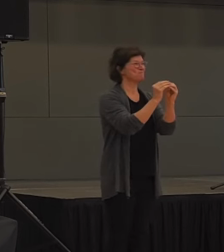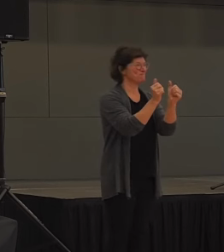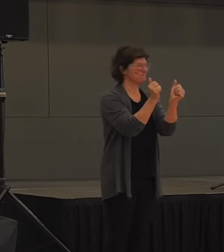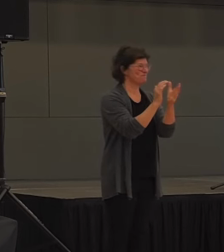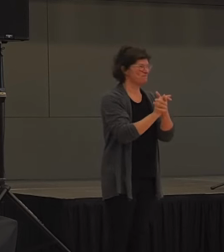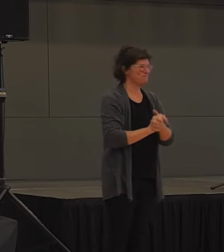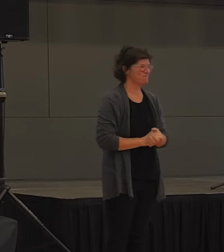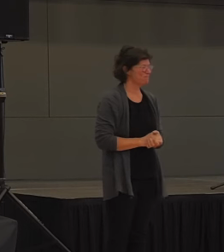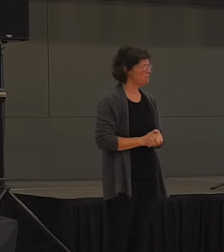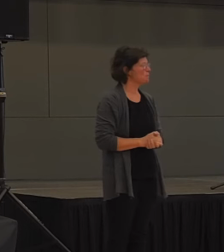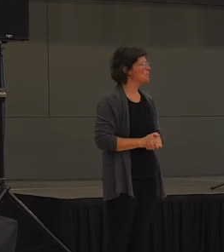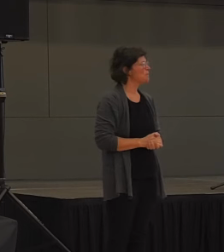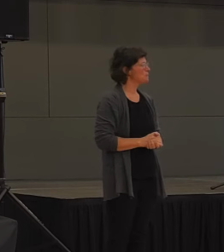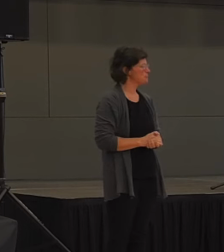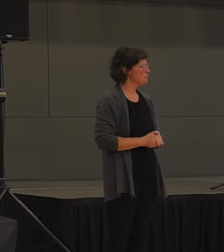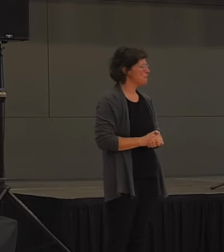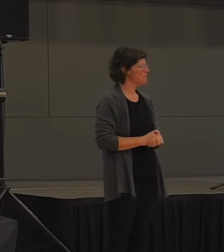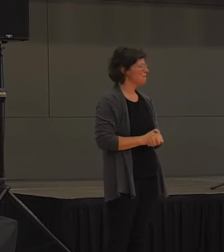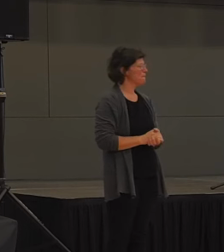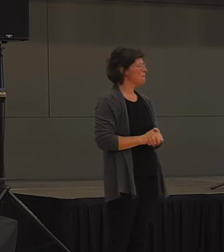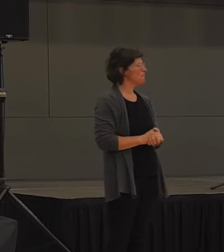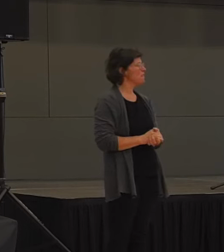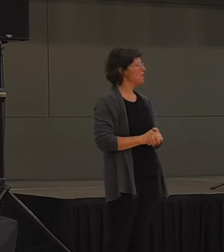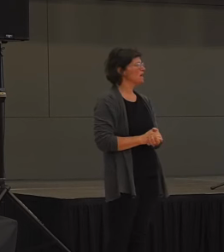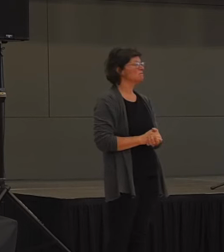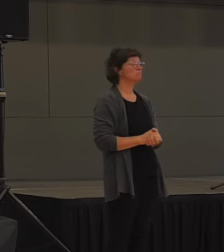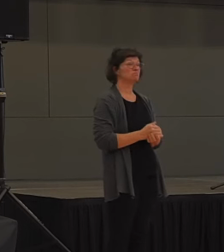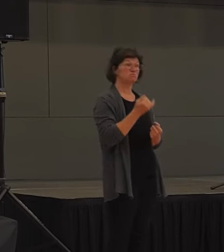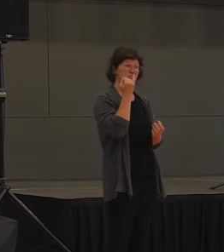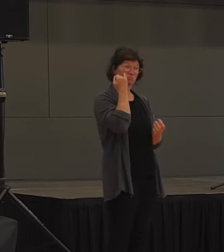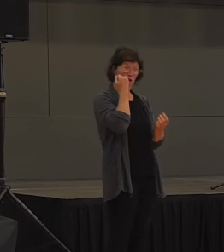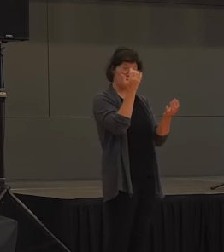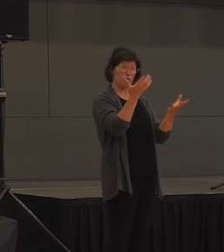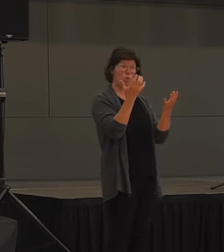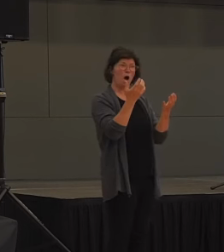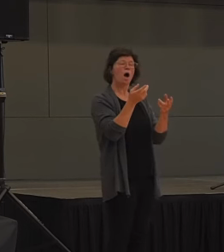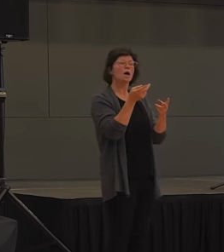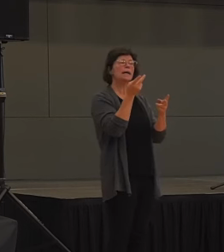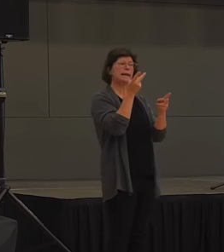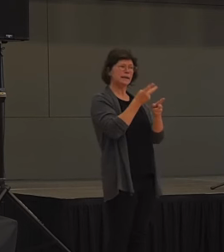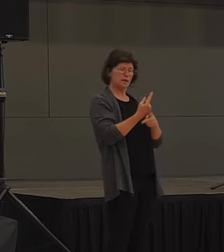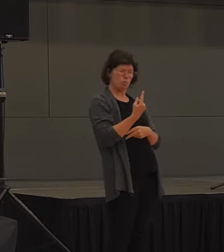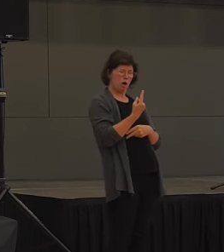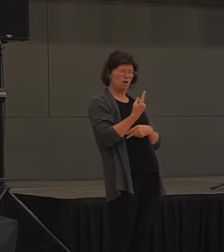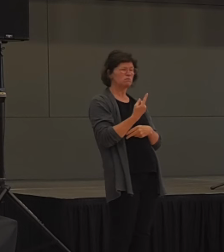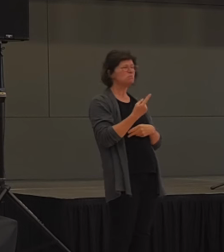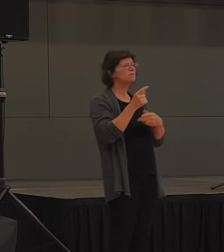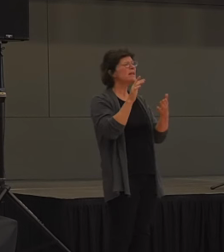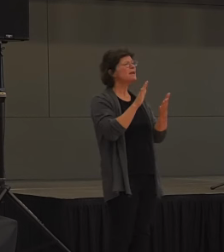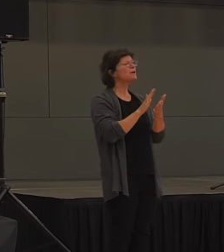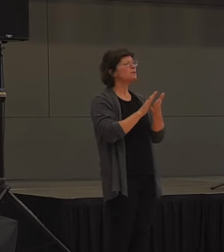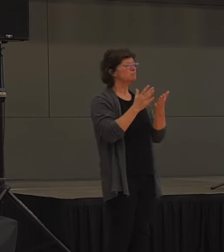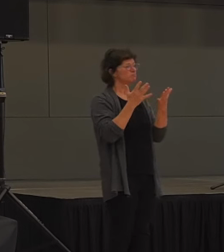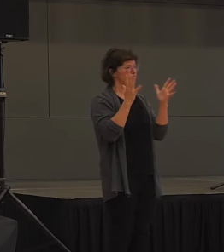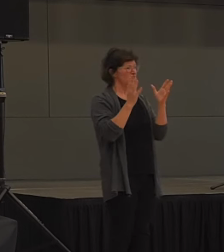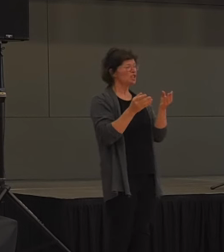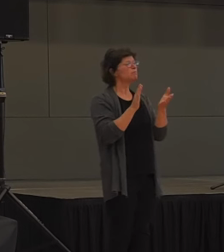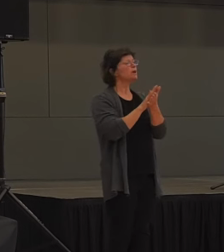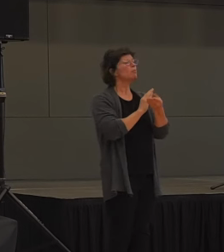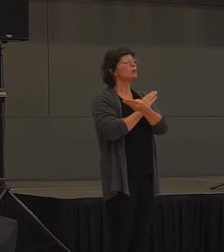And again, you can just take one if you're interested and then hand it back to the table behind you.